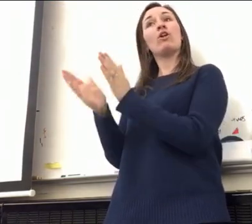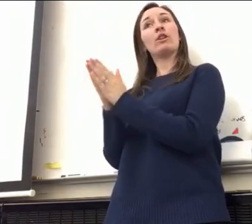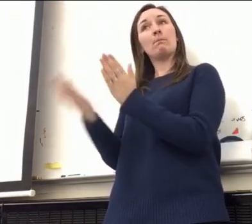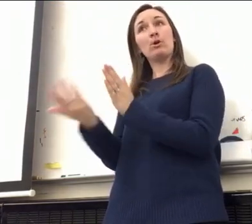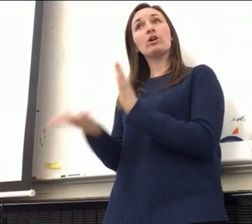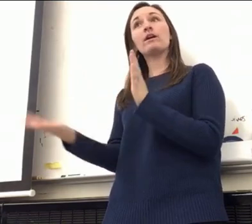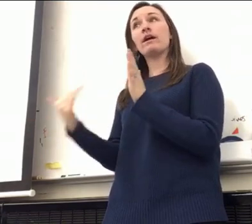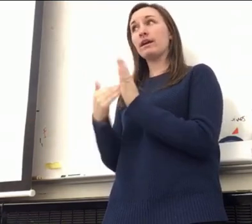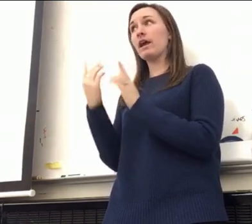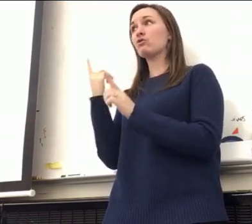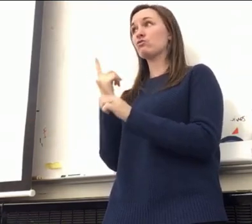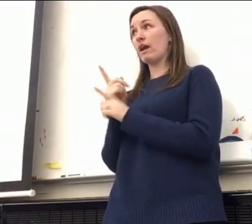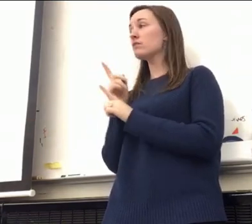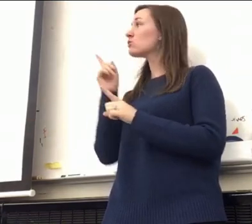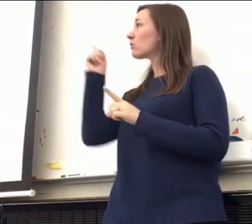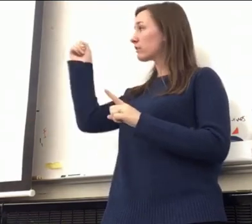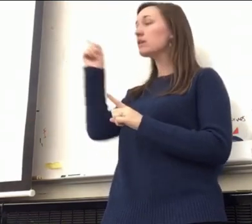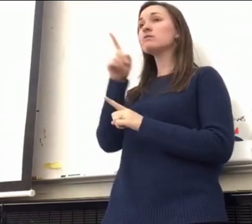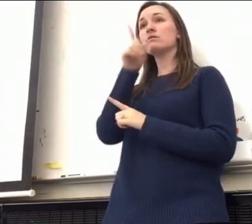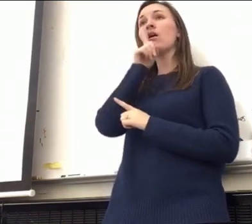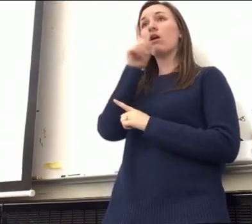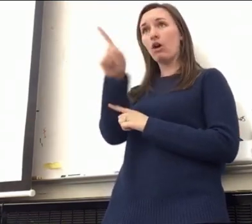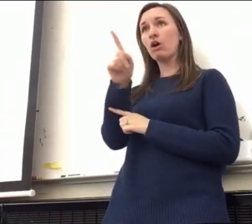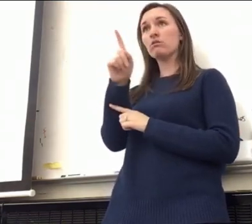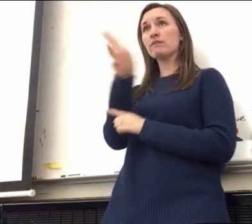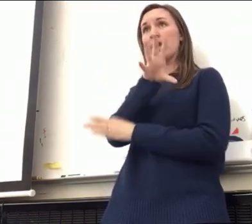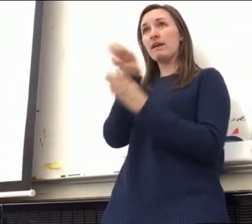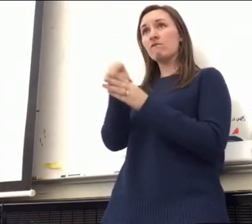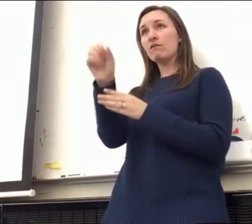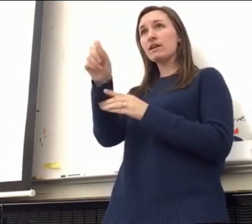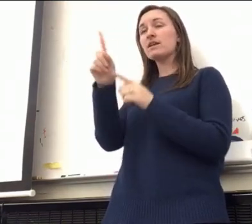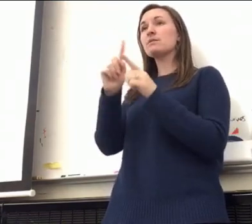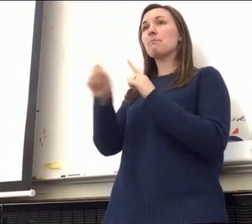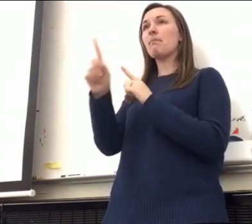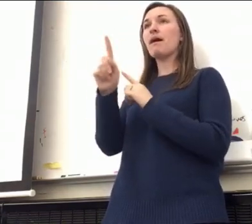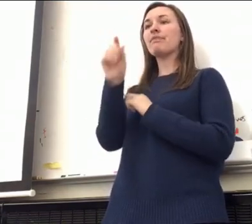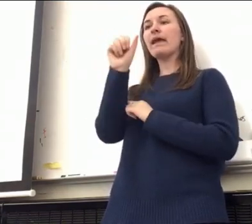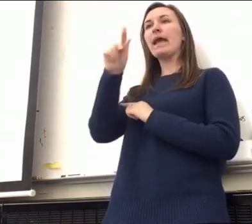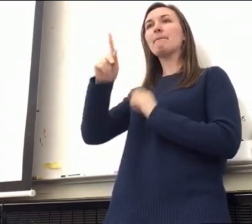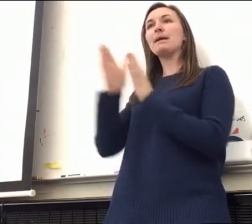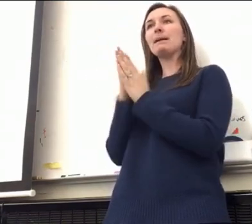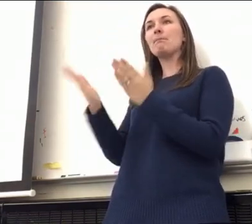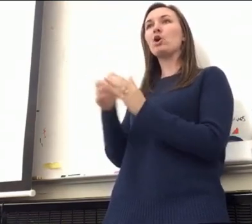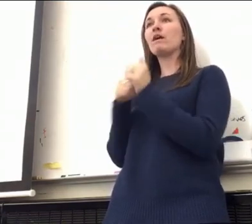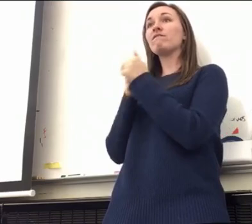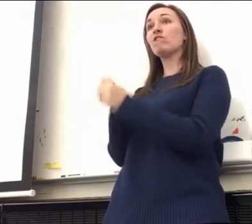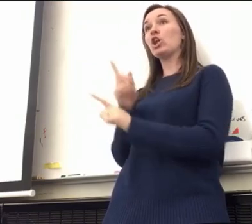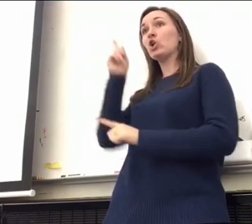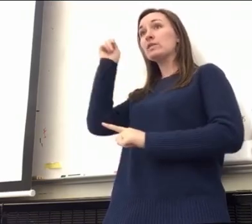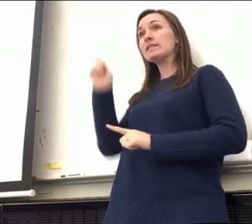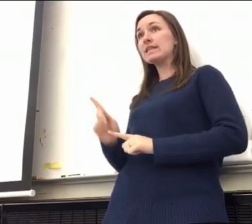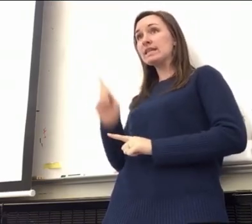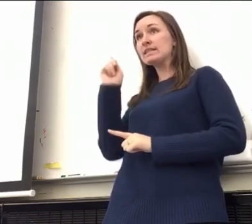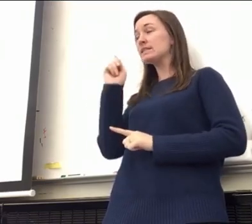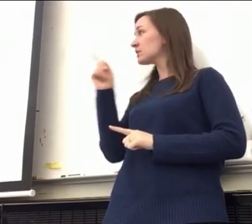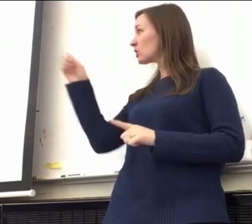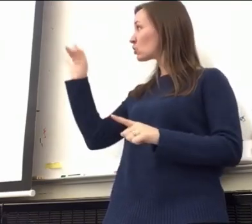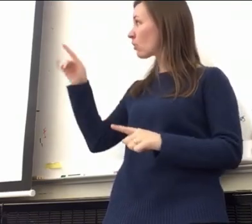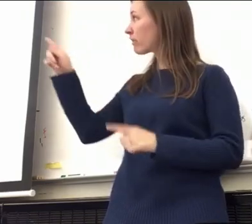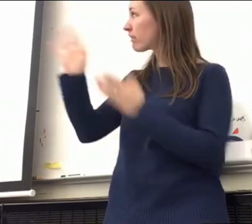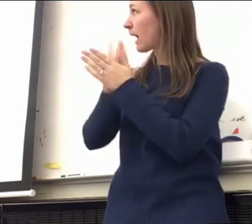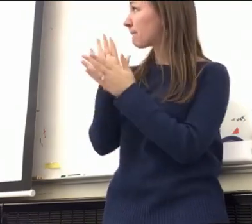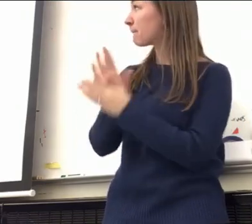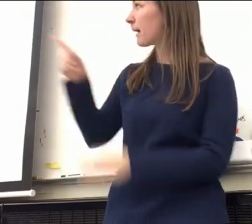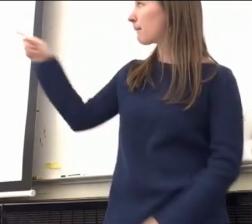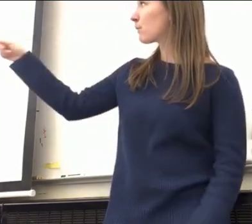were antebellum reformers, your textbook puts them into the next period, so you do not have to study this paper for your test. So